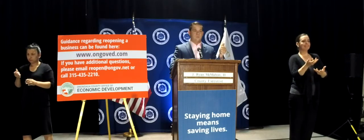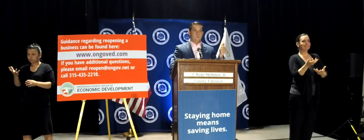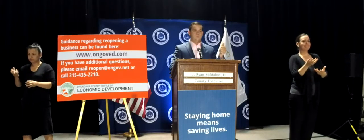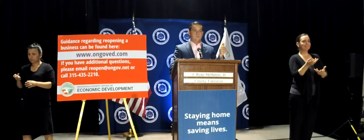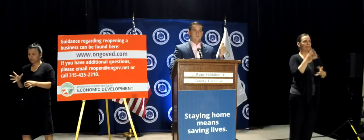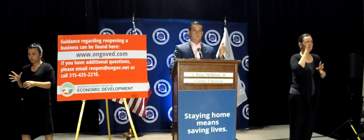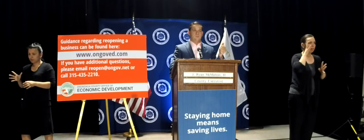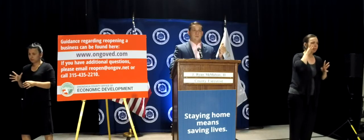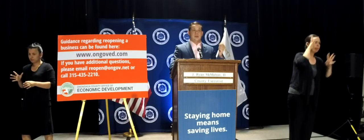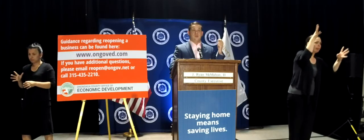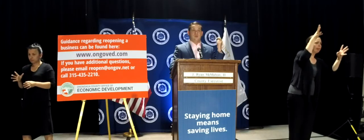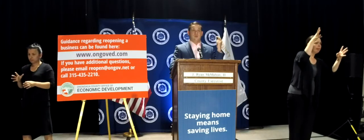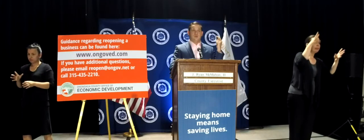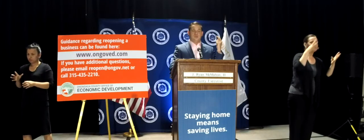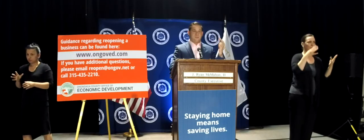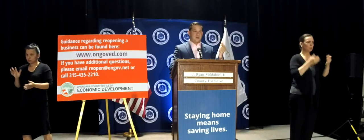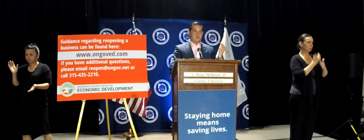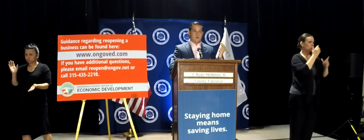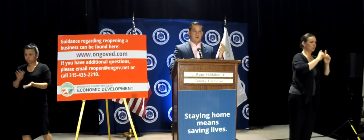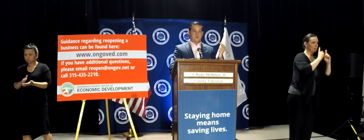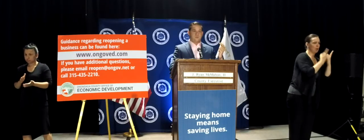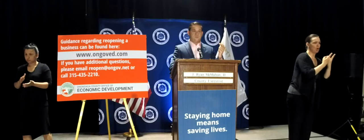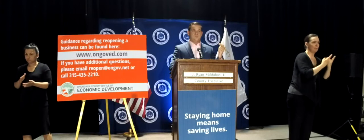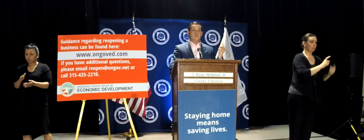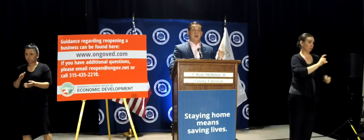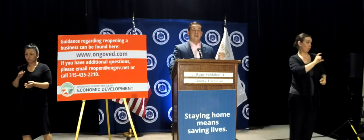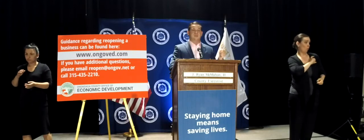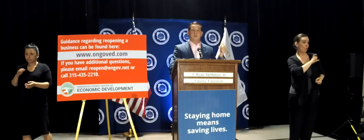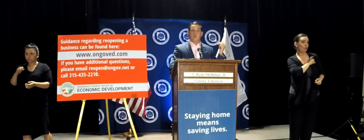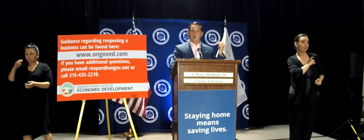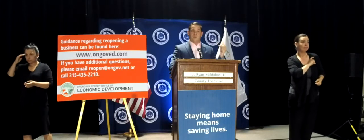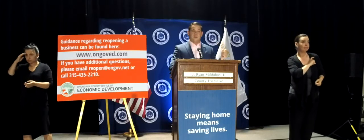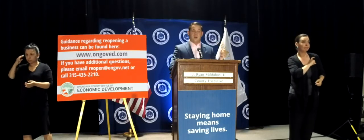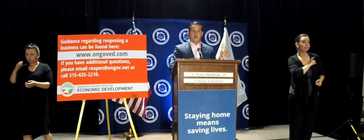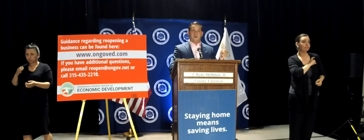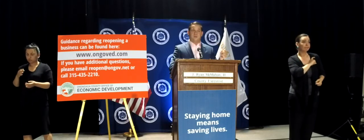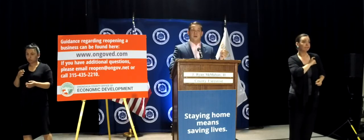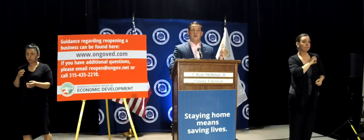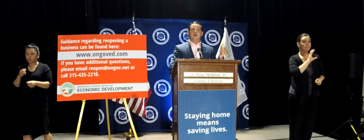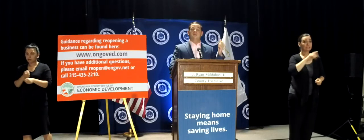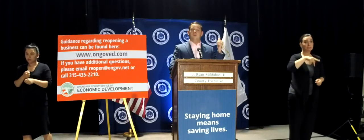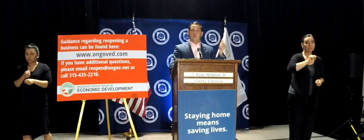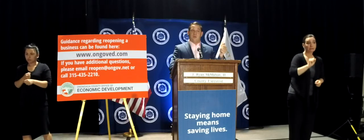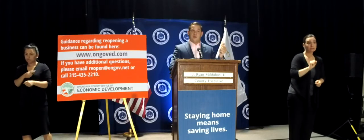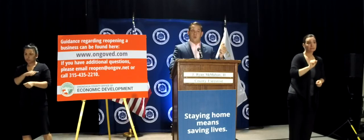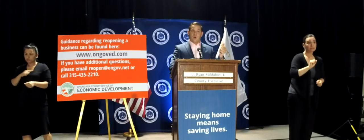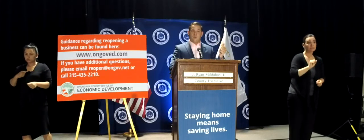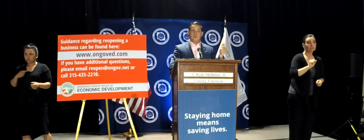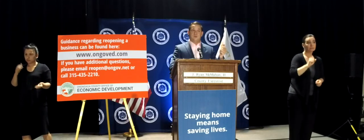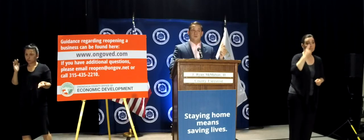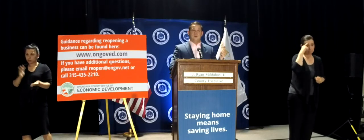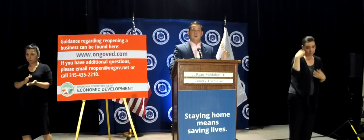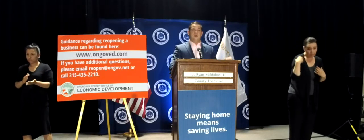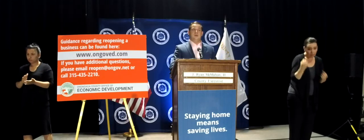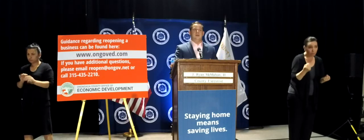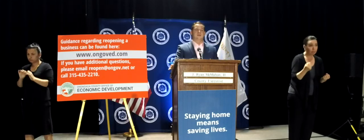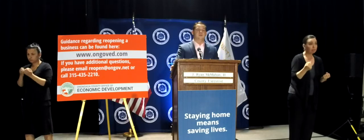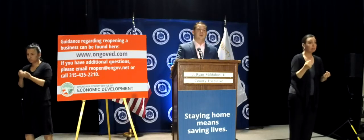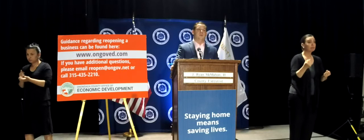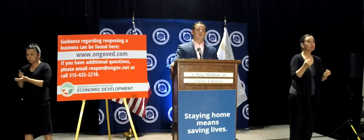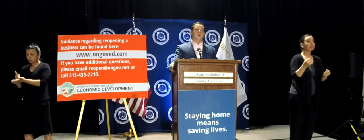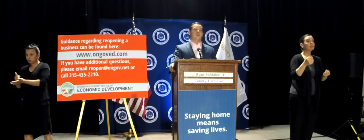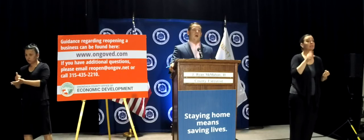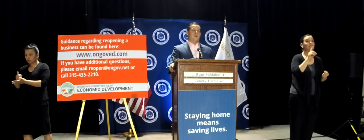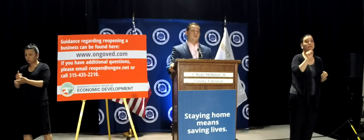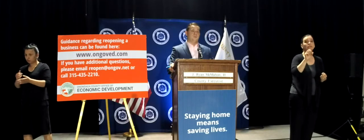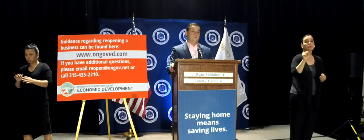workers. That's your CPS workers. That's the people who work with adult long-term care, people who plow your roads. That is the